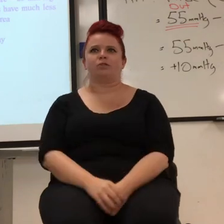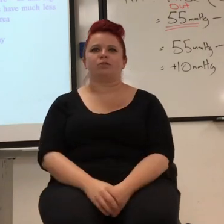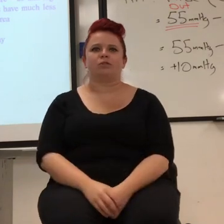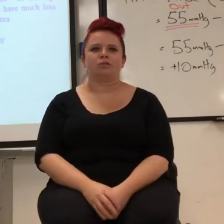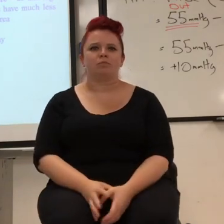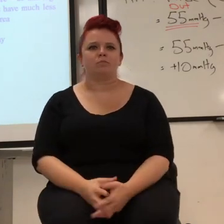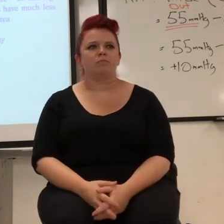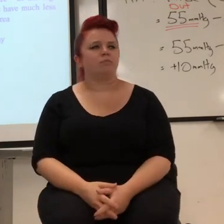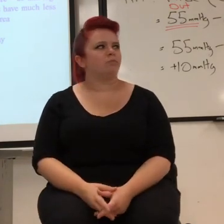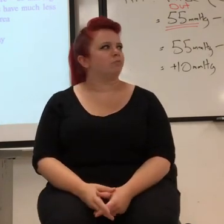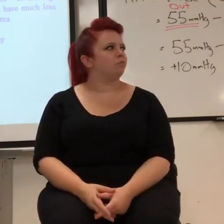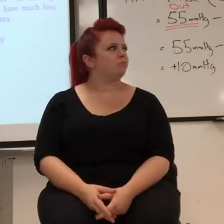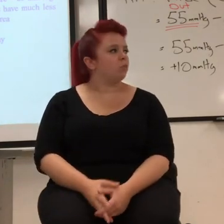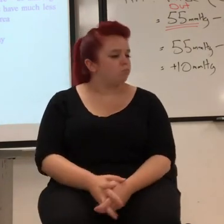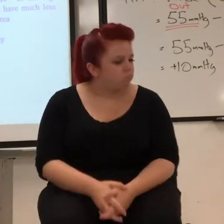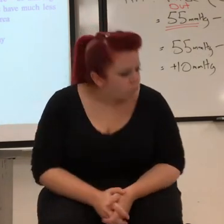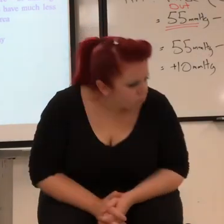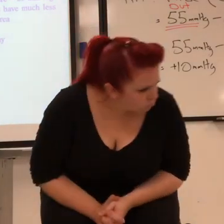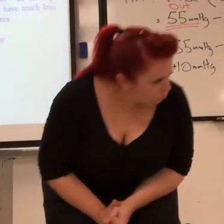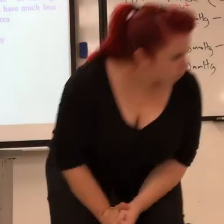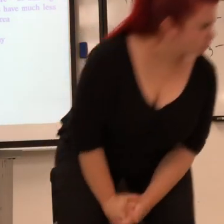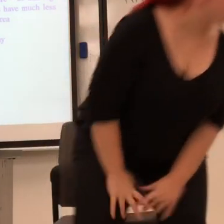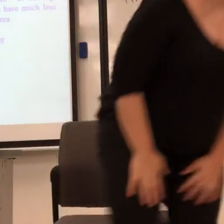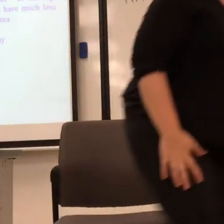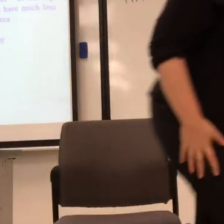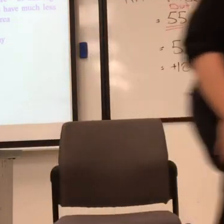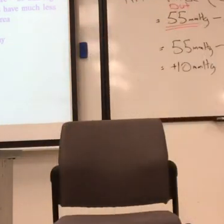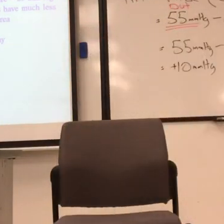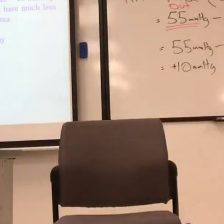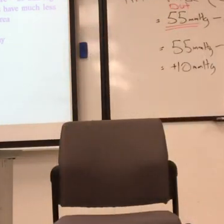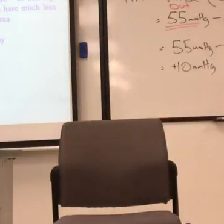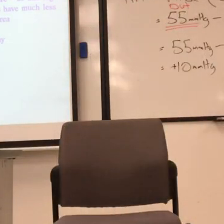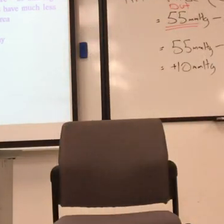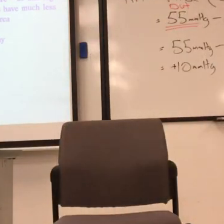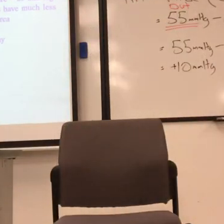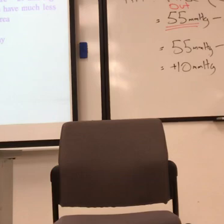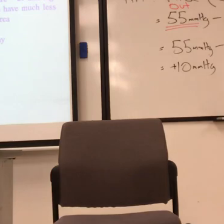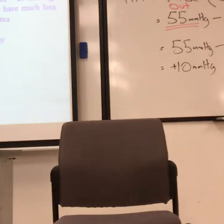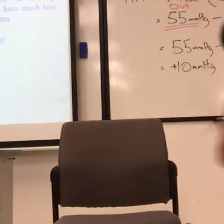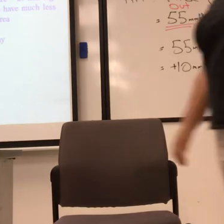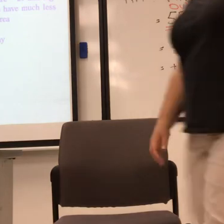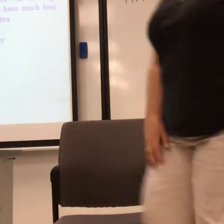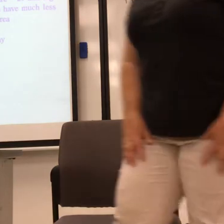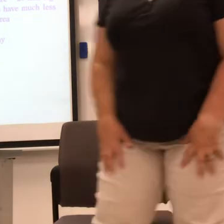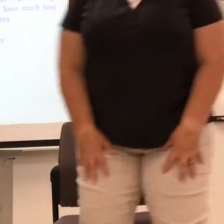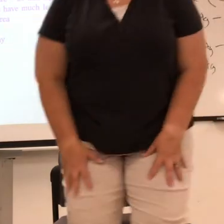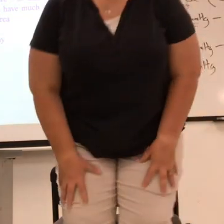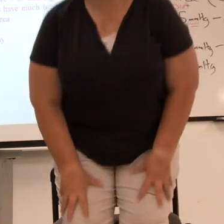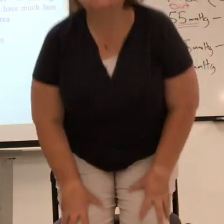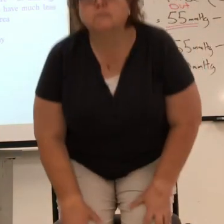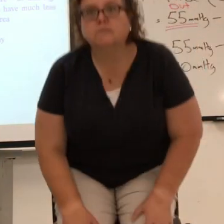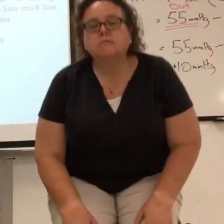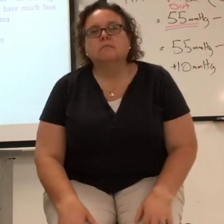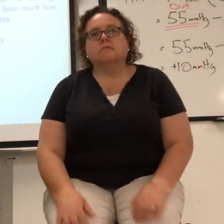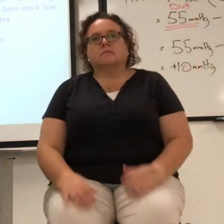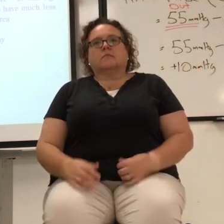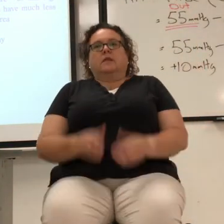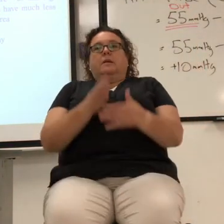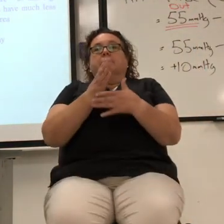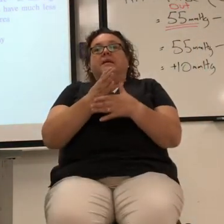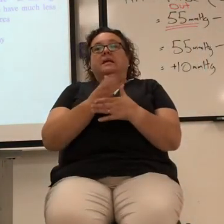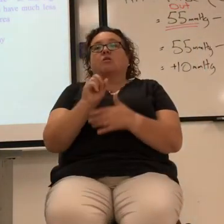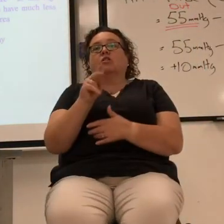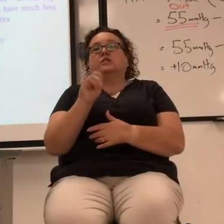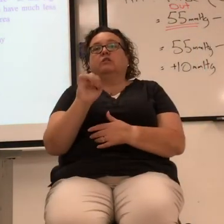So let's remember that mean arterial pressure close to the heart is 93. When you get all the way down to other arterioles, it drops to